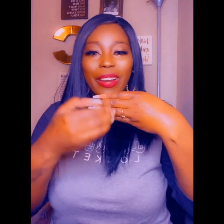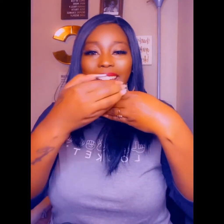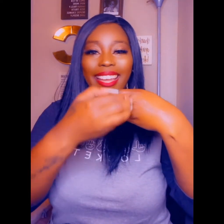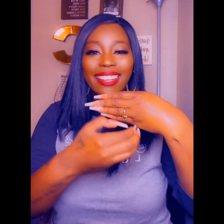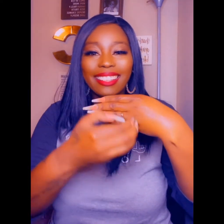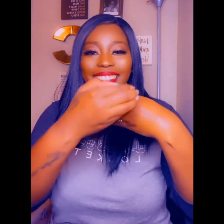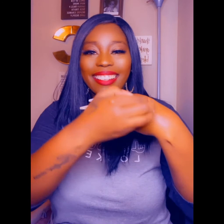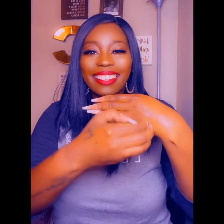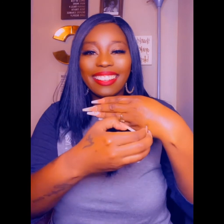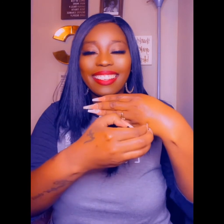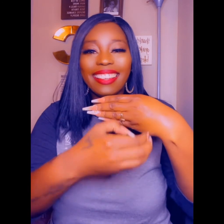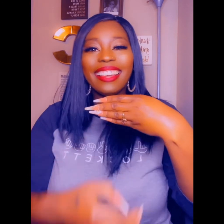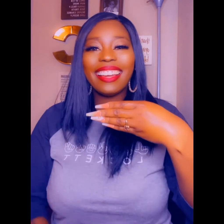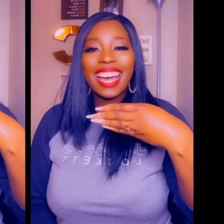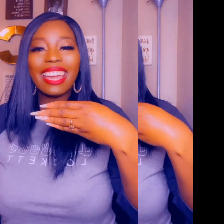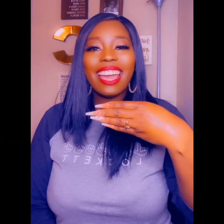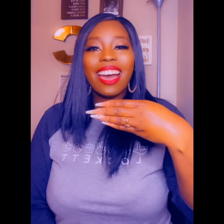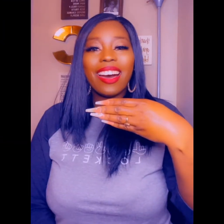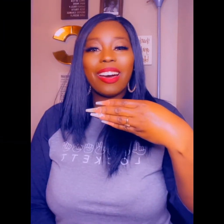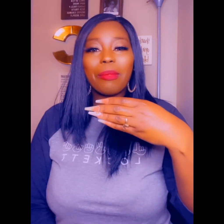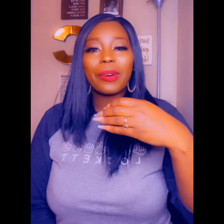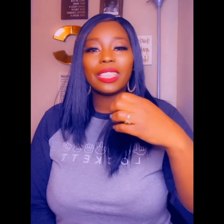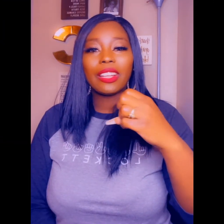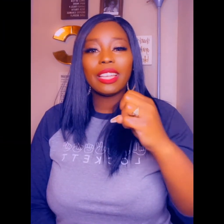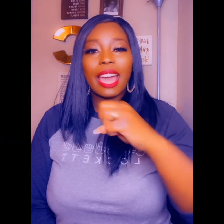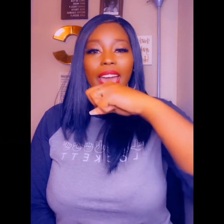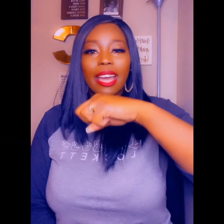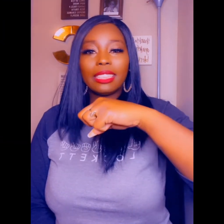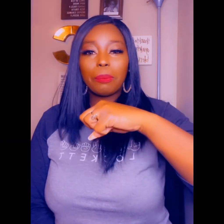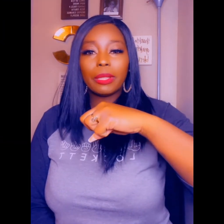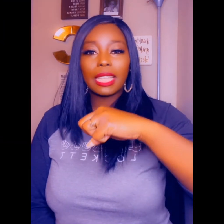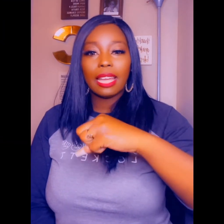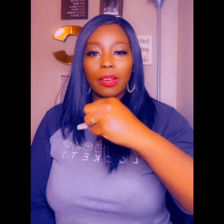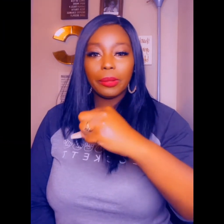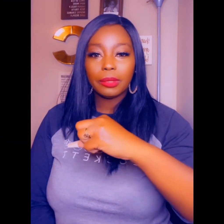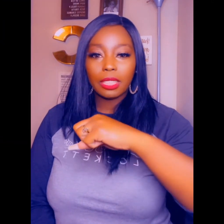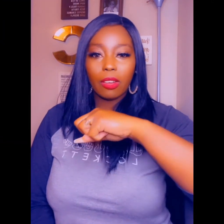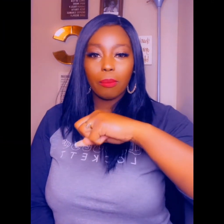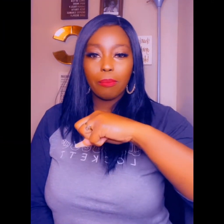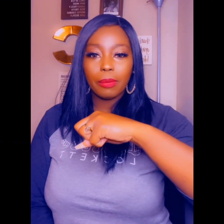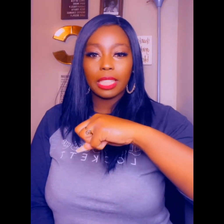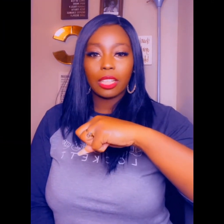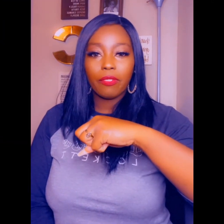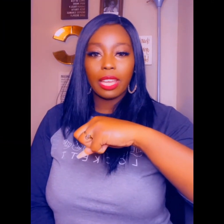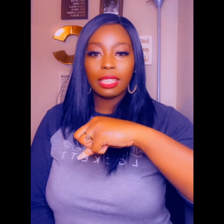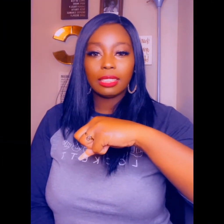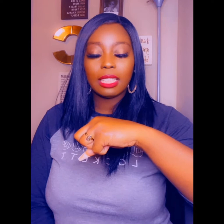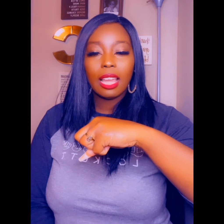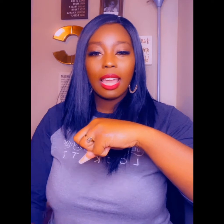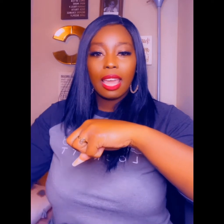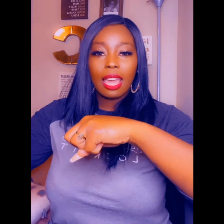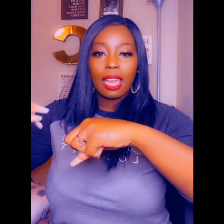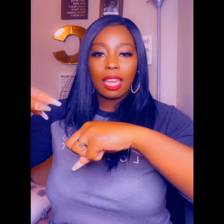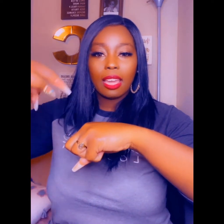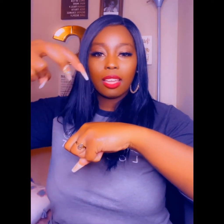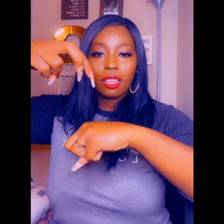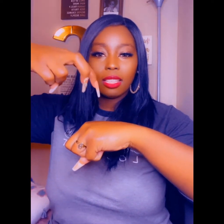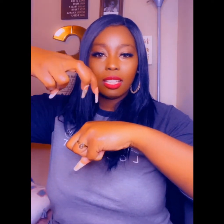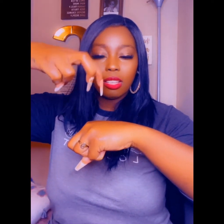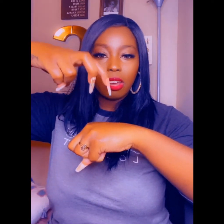cornbread. All right. I'm going to show you guys potato. So get your fist and you're going to